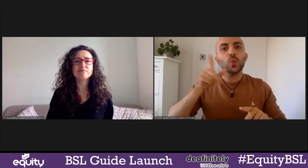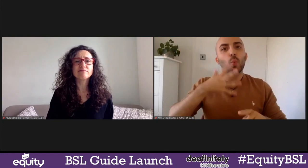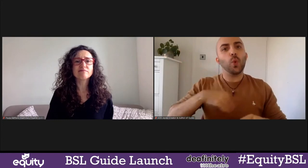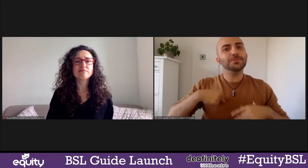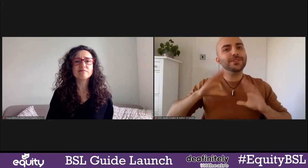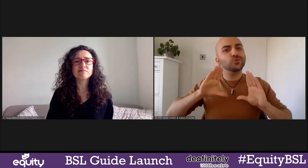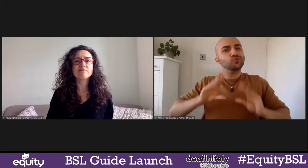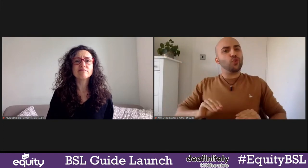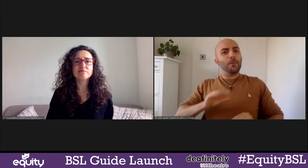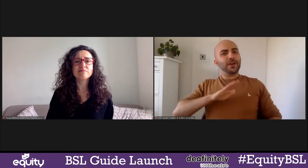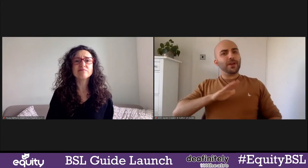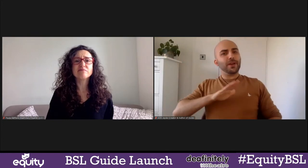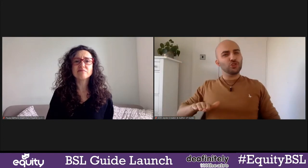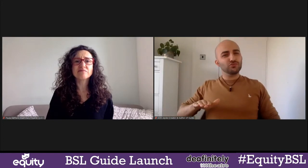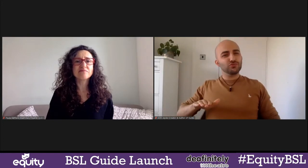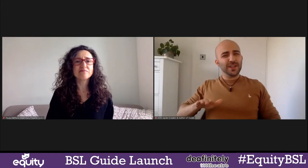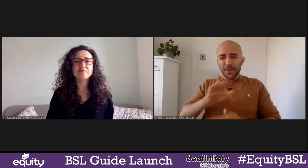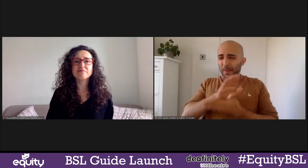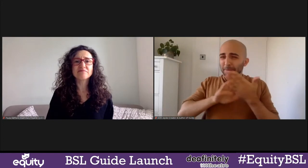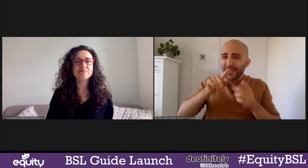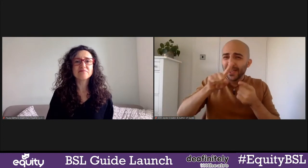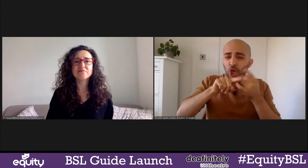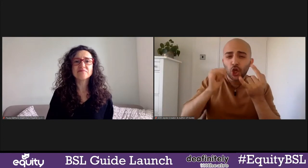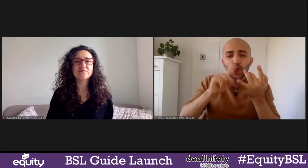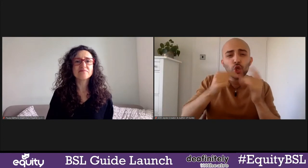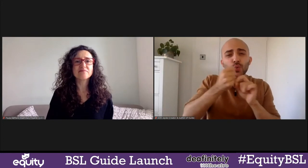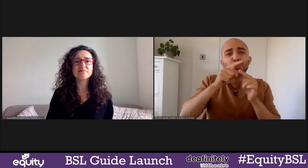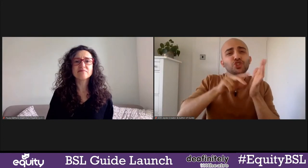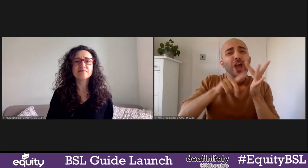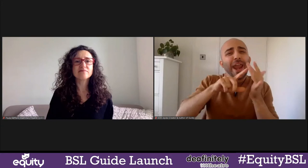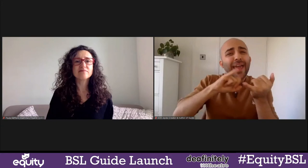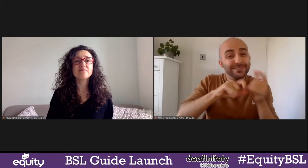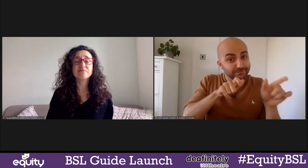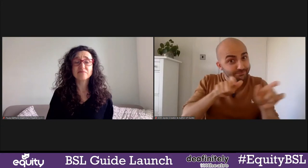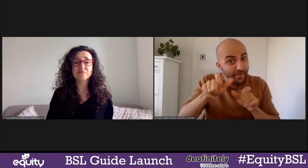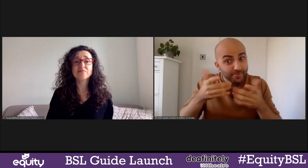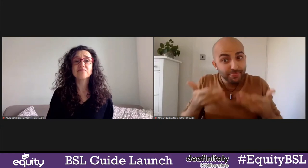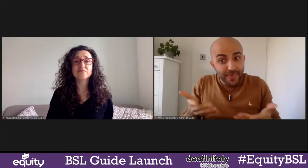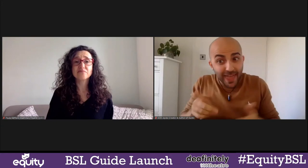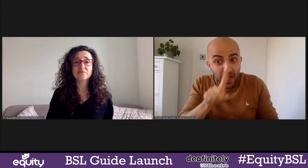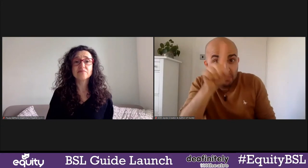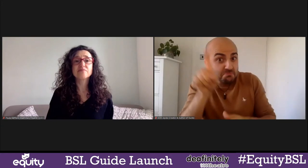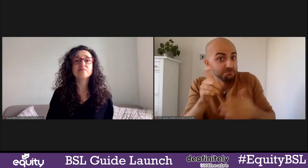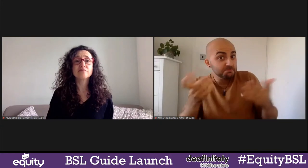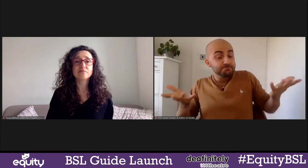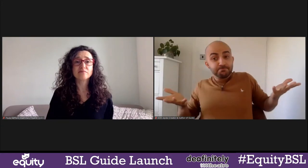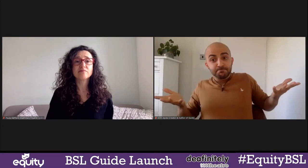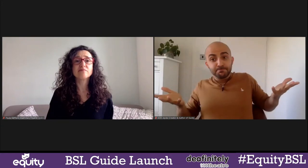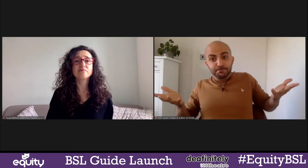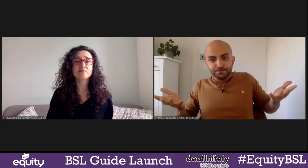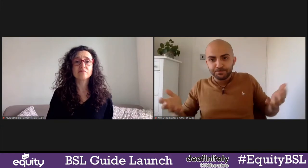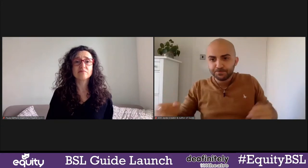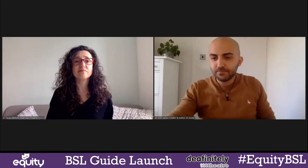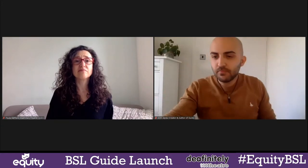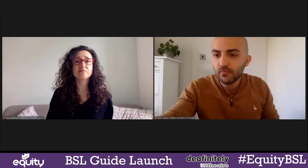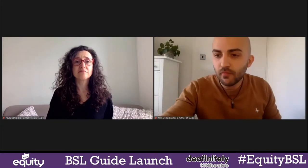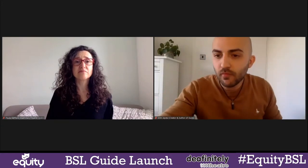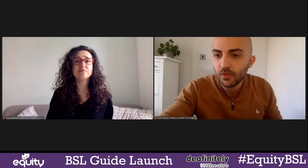check is because you don't want me to have children in case I pass this on to another child. So is this eugenics